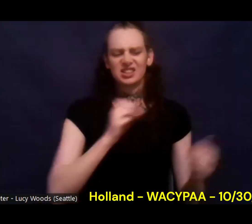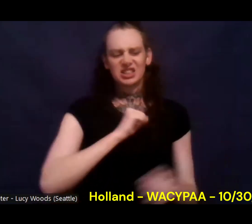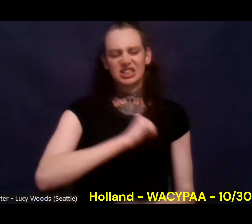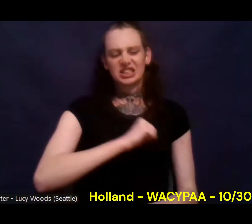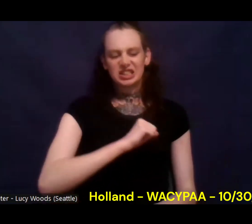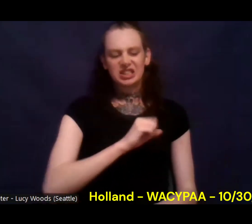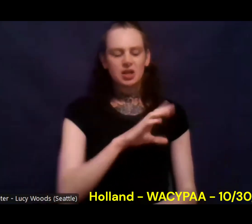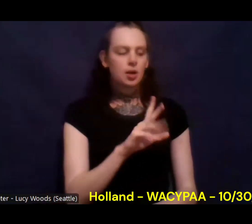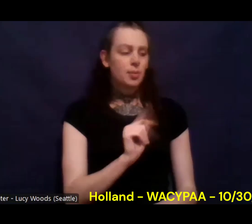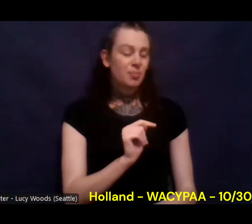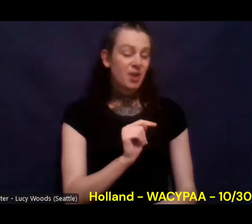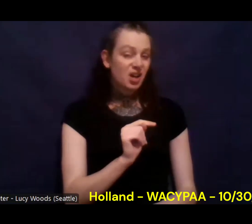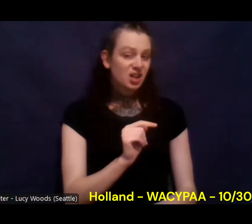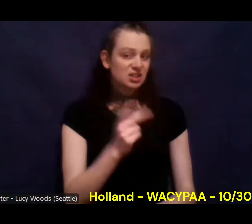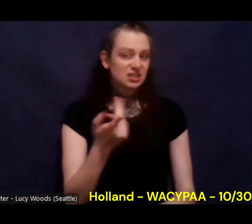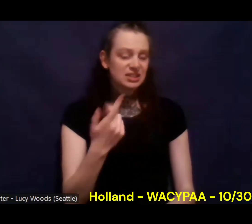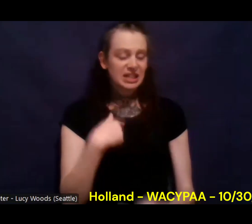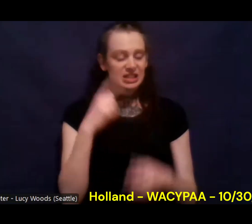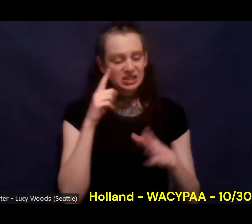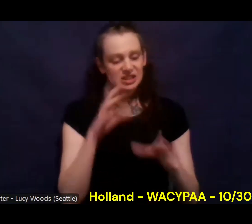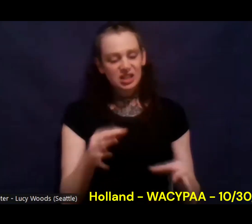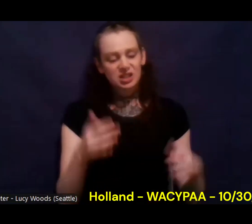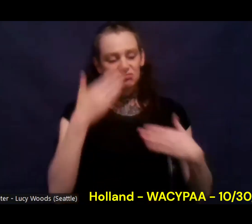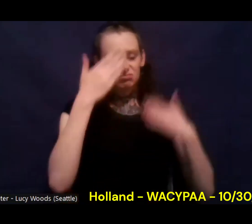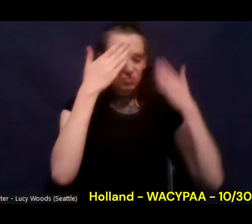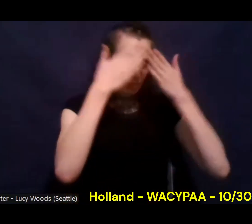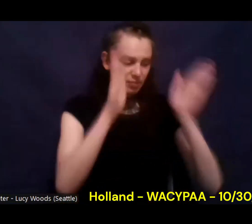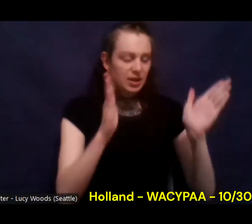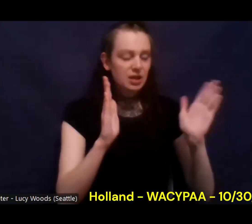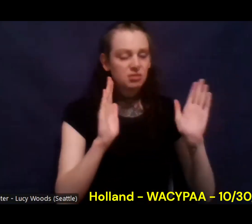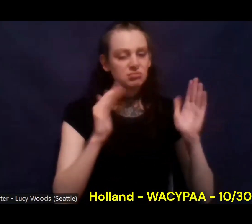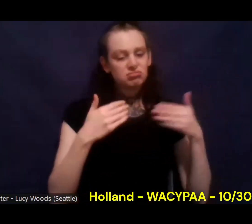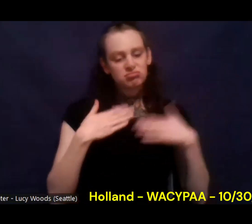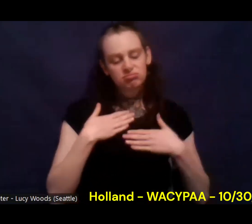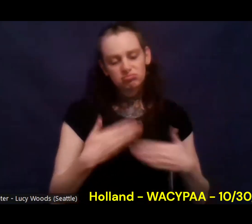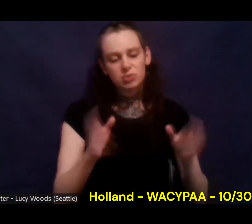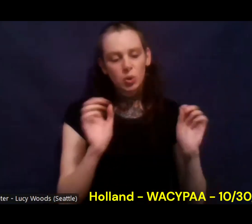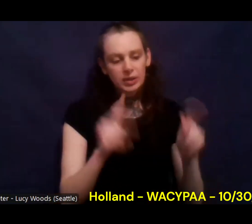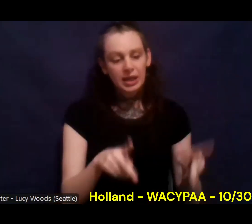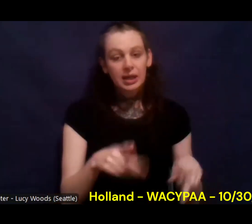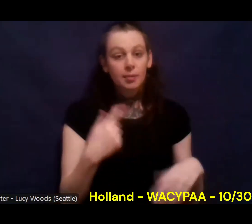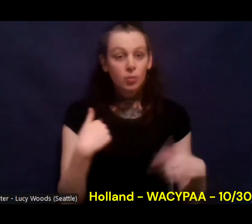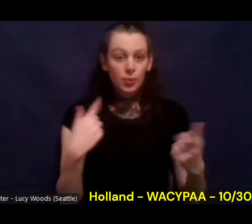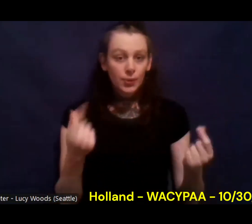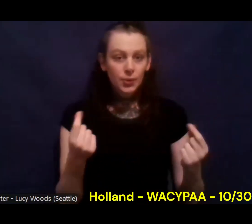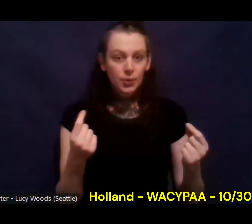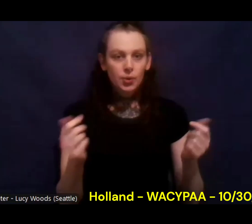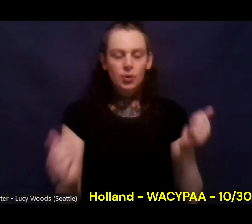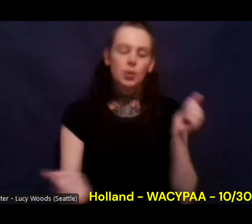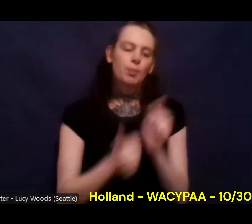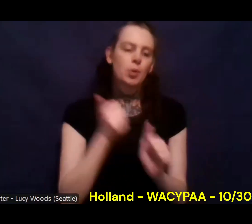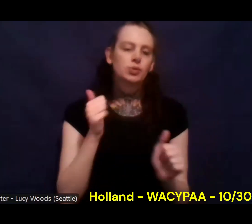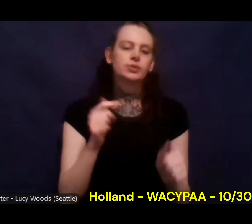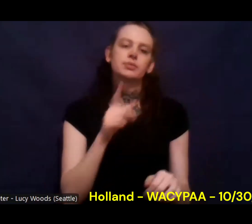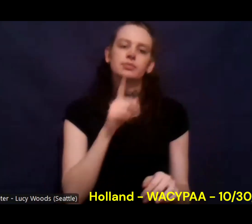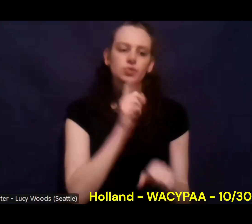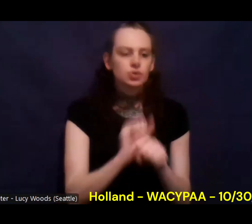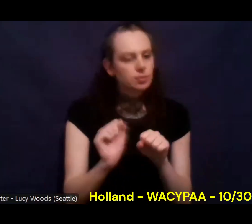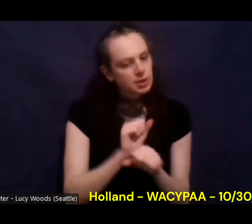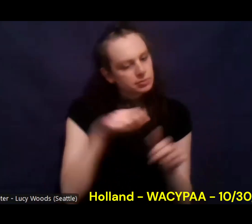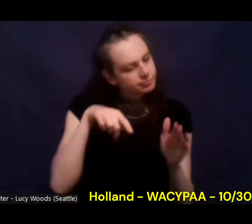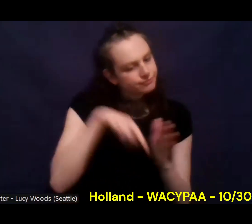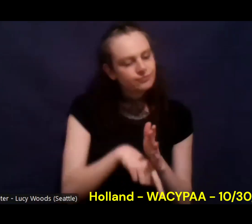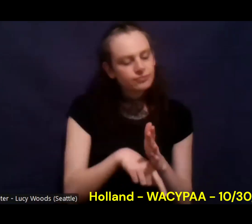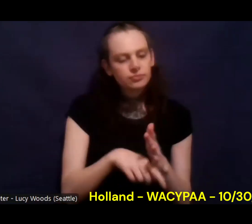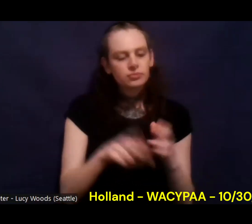anything. And what I ended up doing was I did probably the most thorough inventory I'd done in a really long time, and it was really insightful because